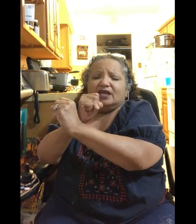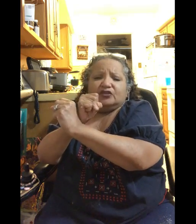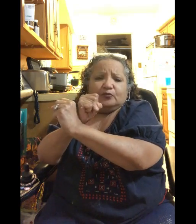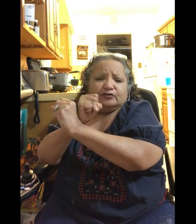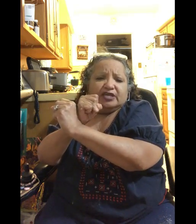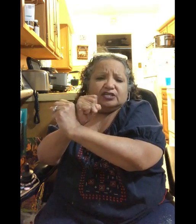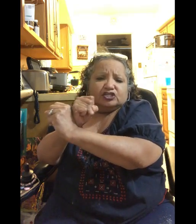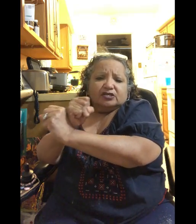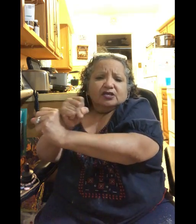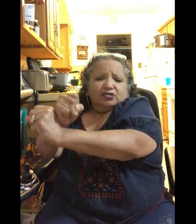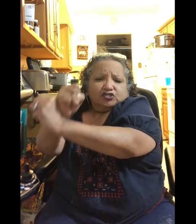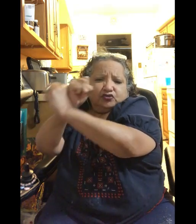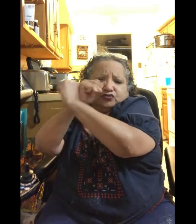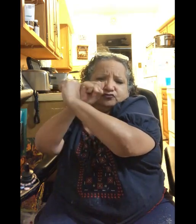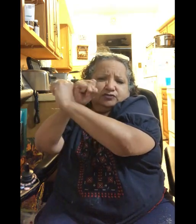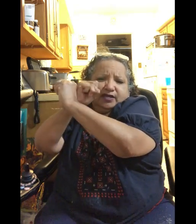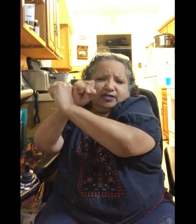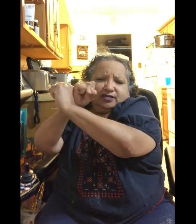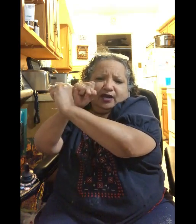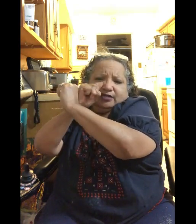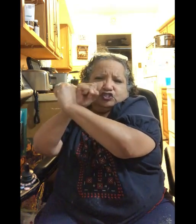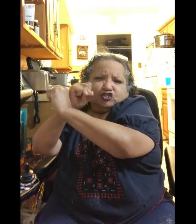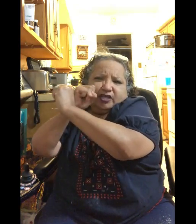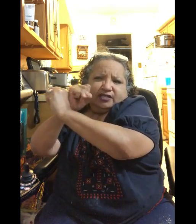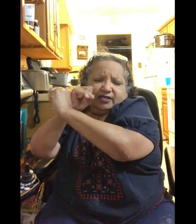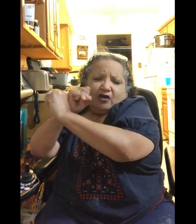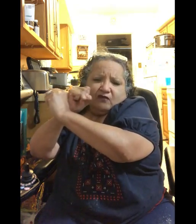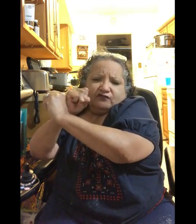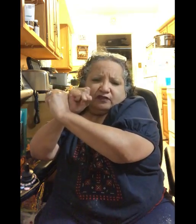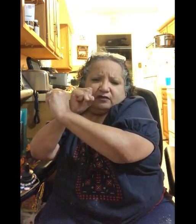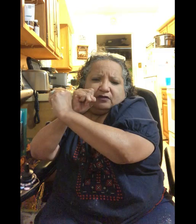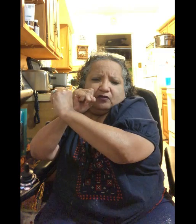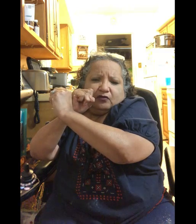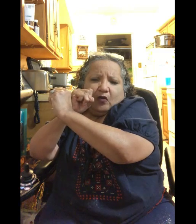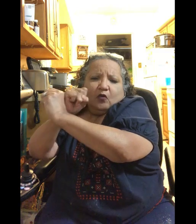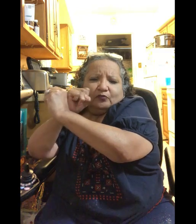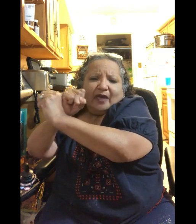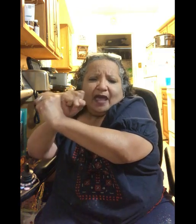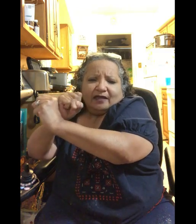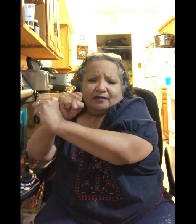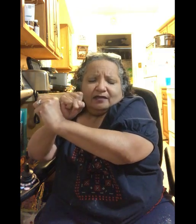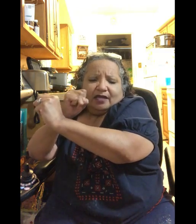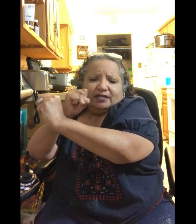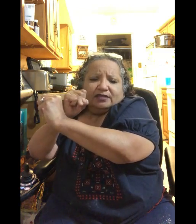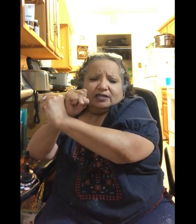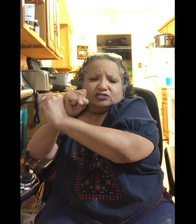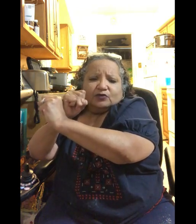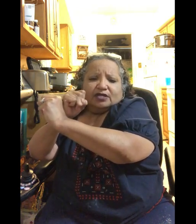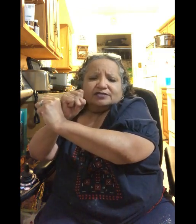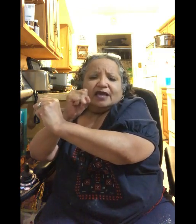like your protection. So you like kind of shake it off or hold back anything that's want to attack